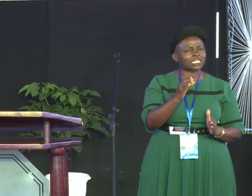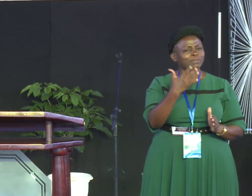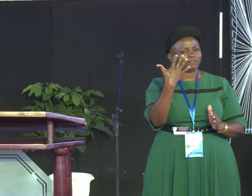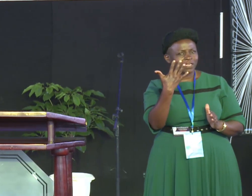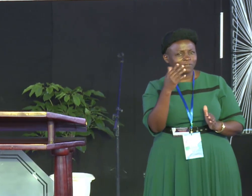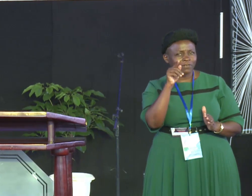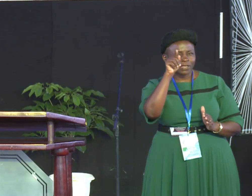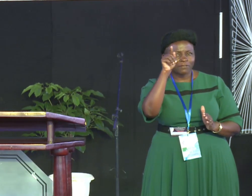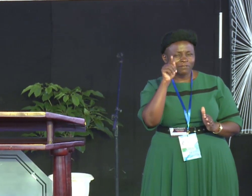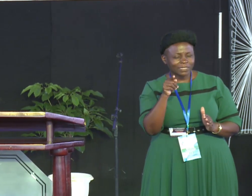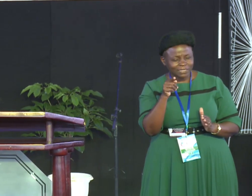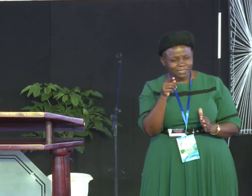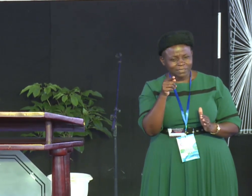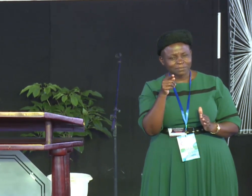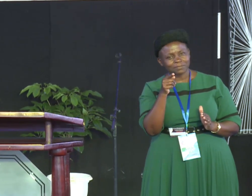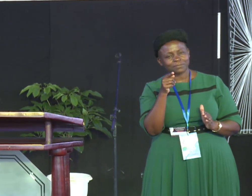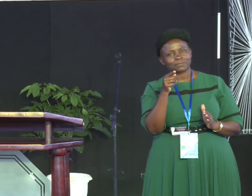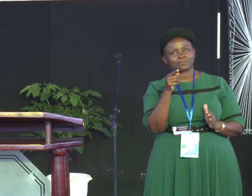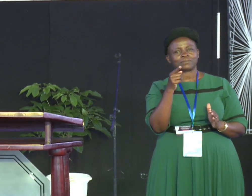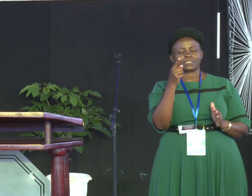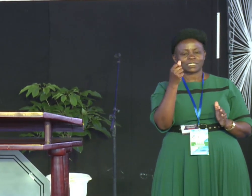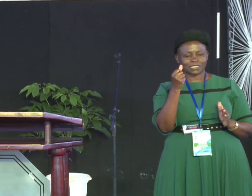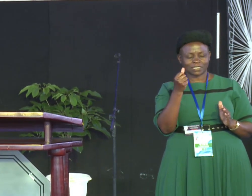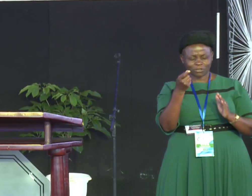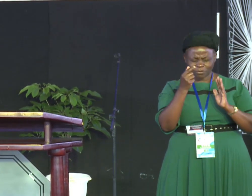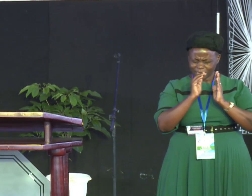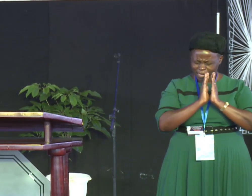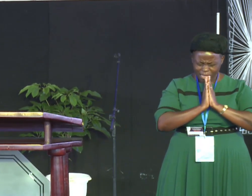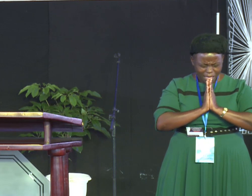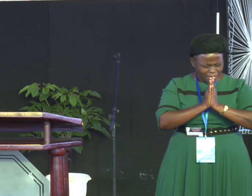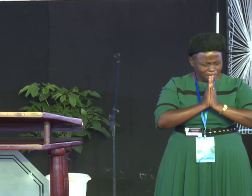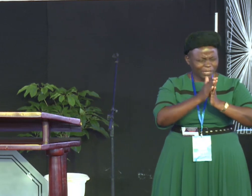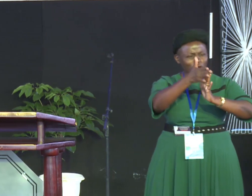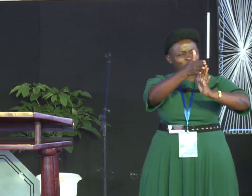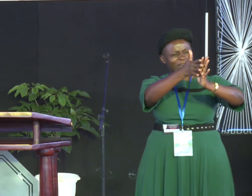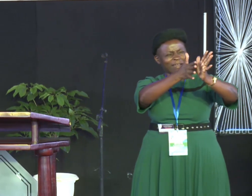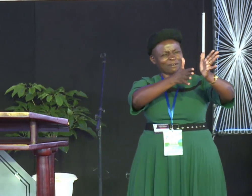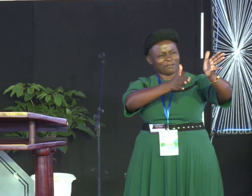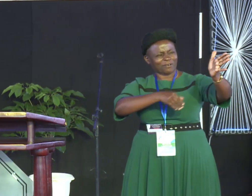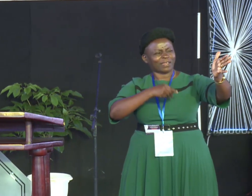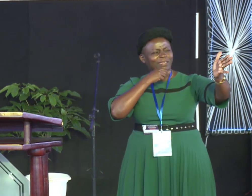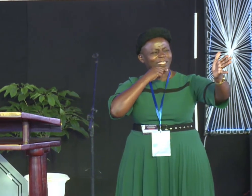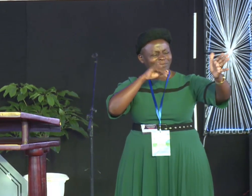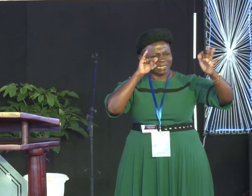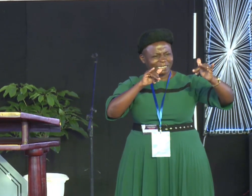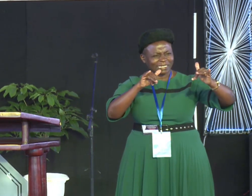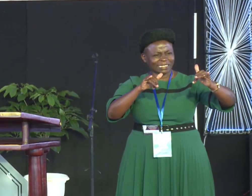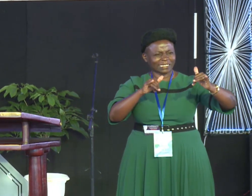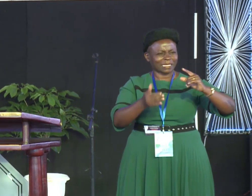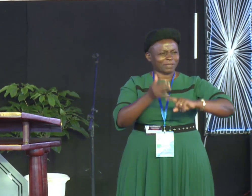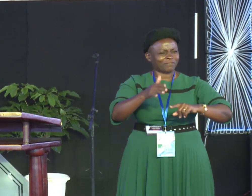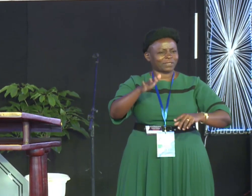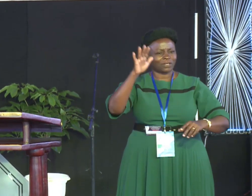5 and verse 16, the prayer, the fervent prayer of a righteous man avails much.